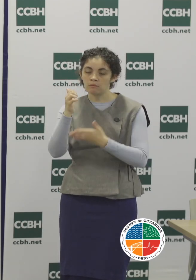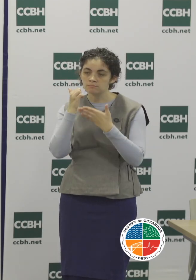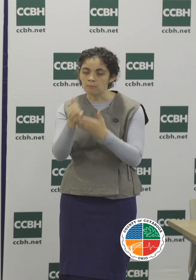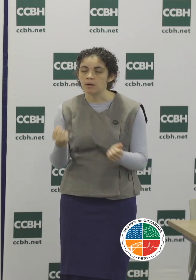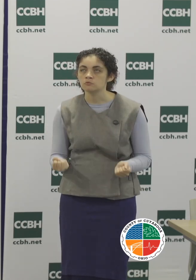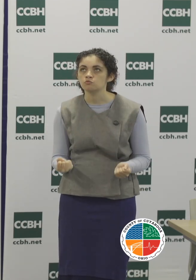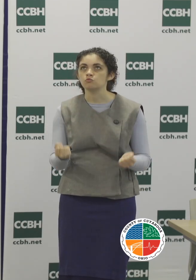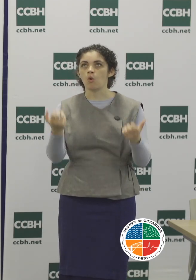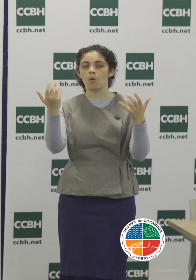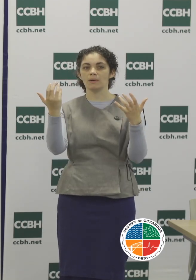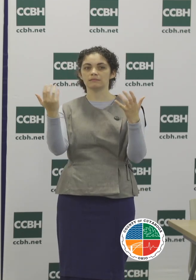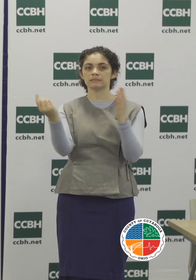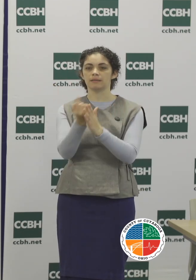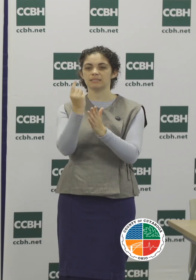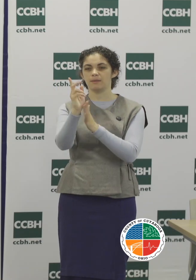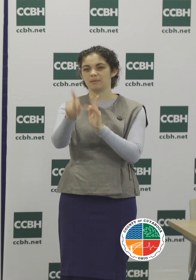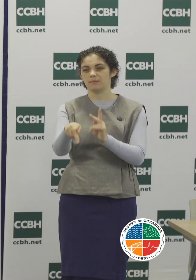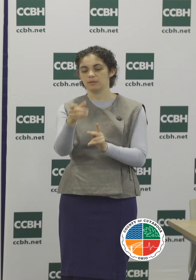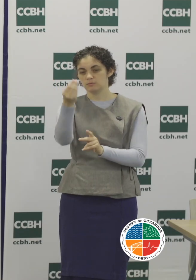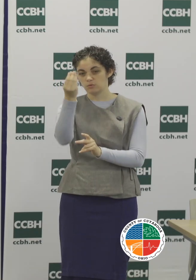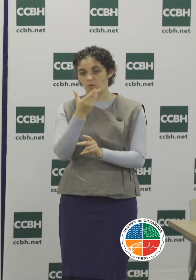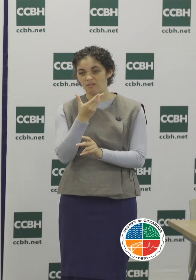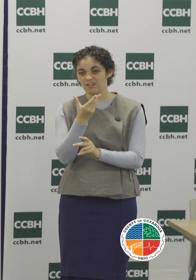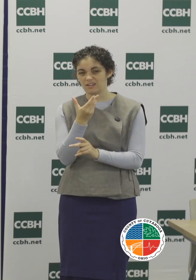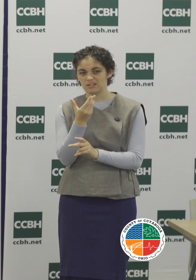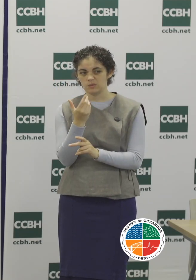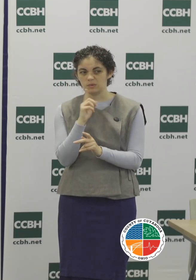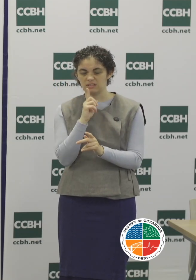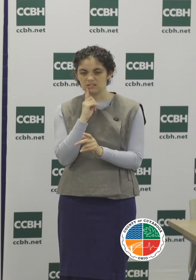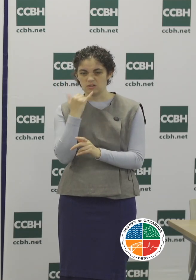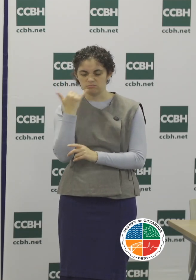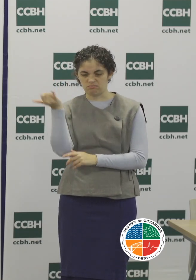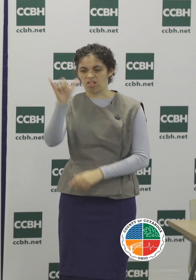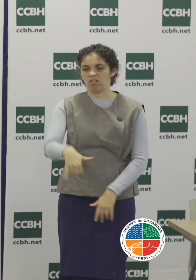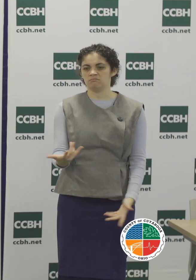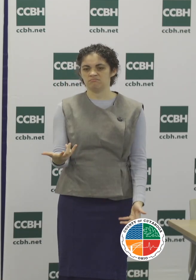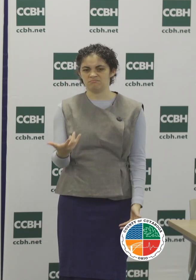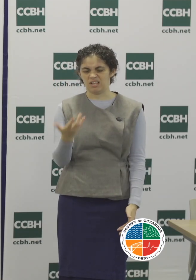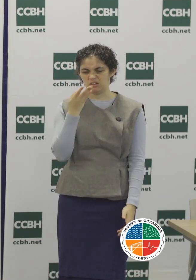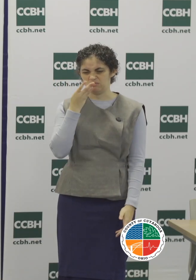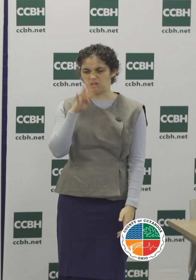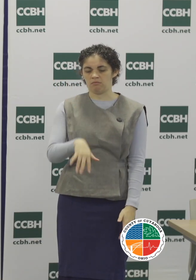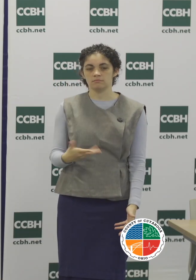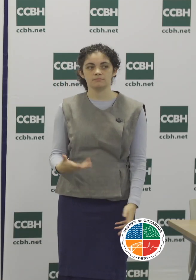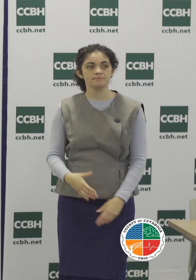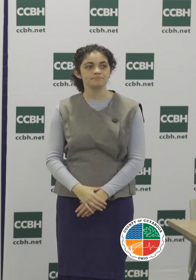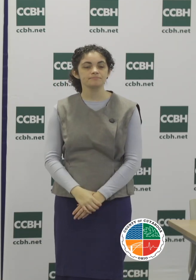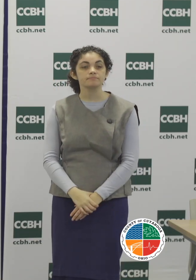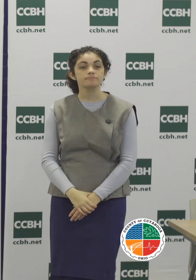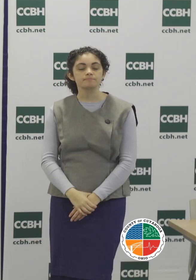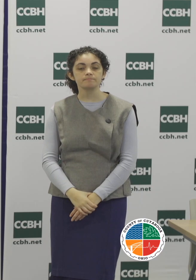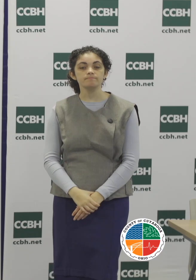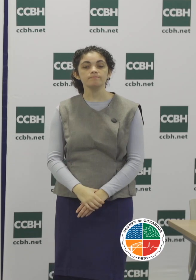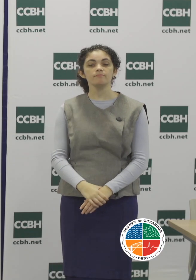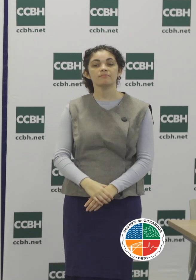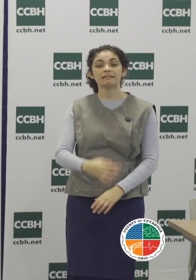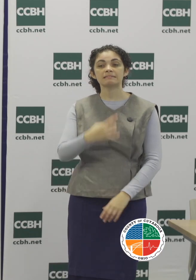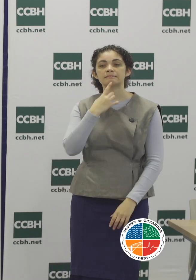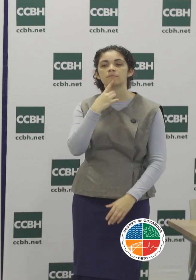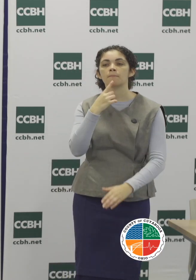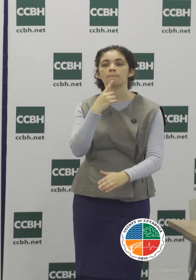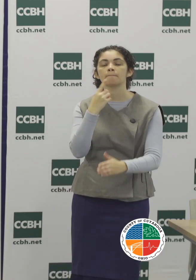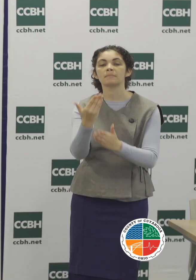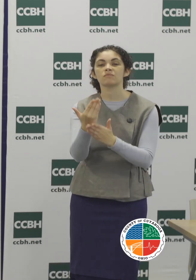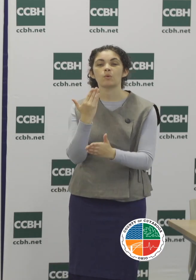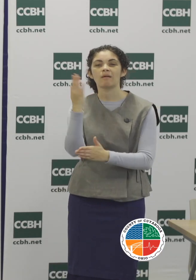because sometimes people don't really let us get far on the phone before they hang up on us. But as was said earlier,